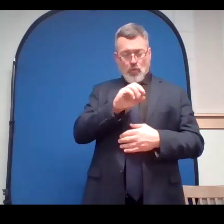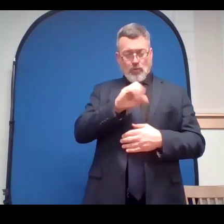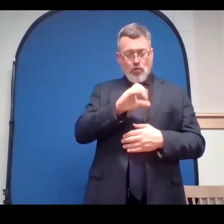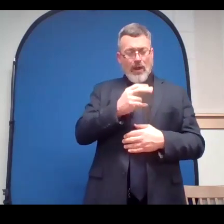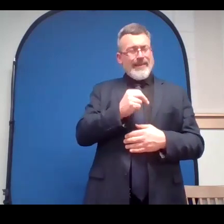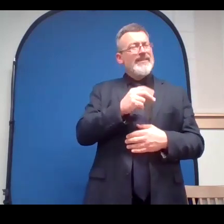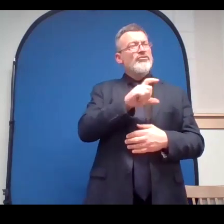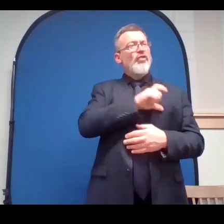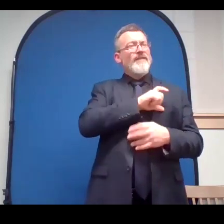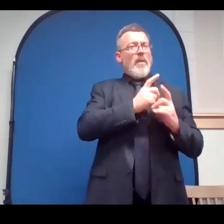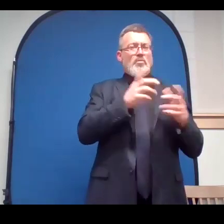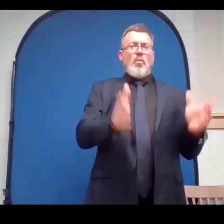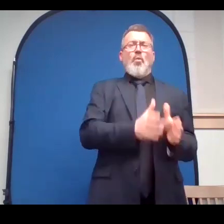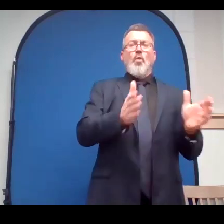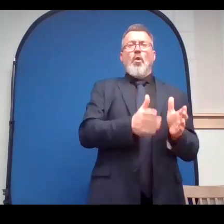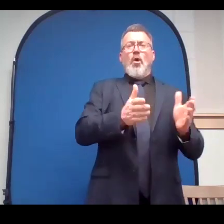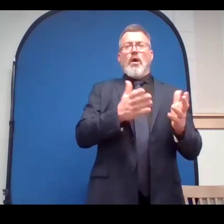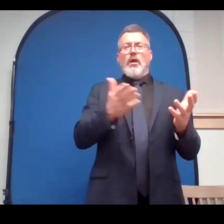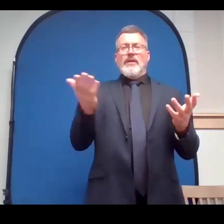Okay, and how would that affect the outcome?